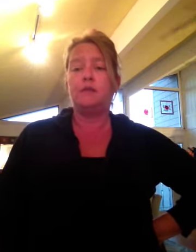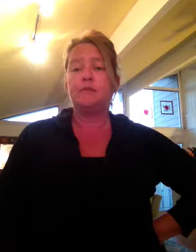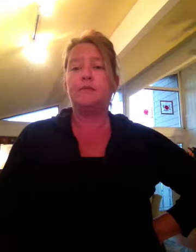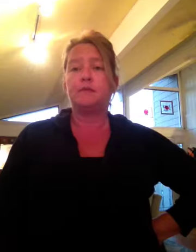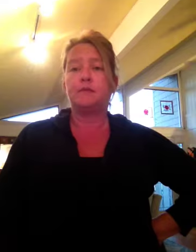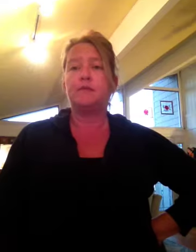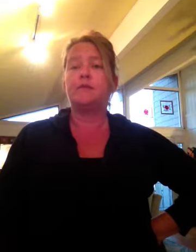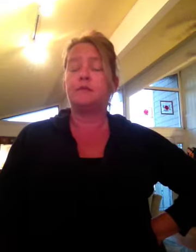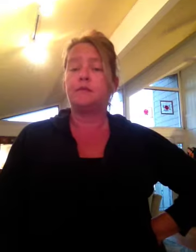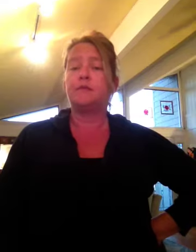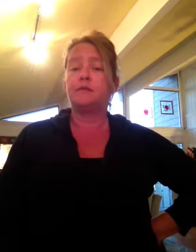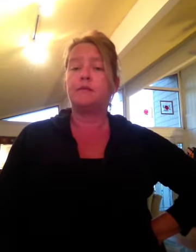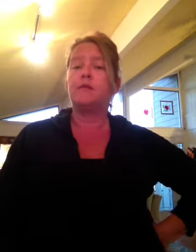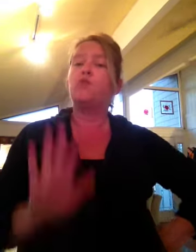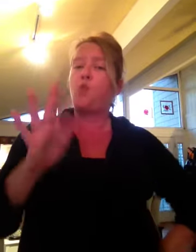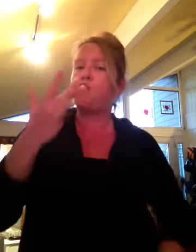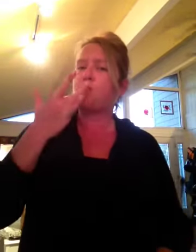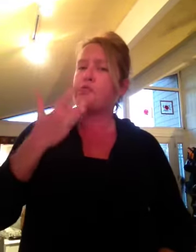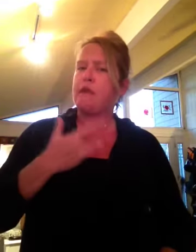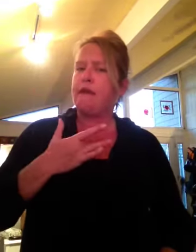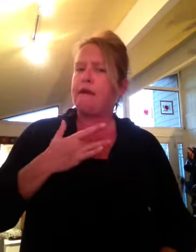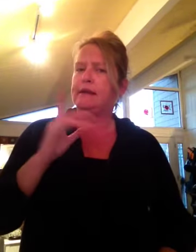And what is your date of birth?